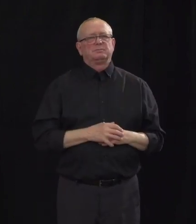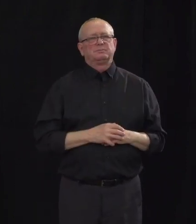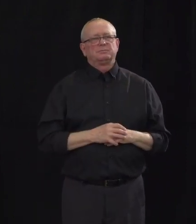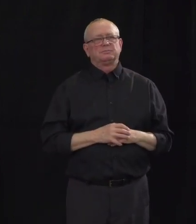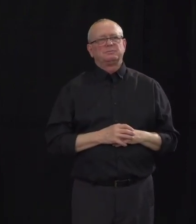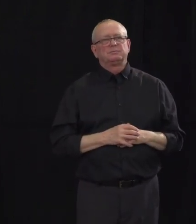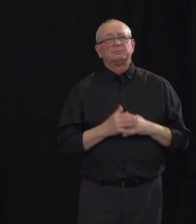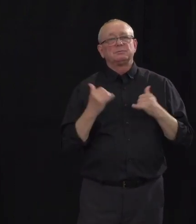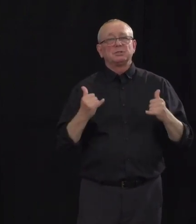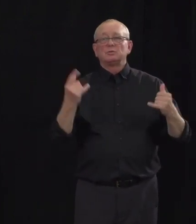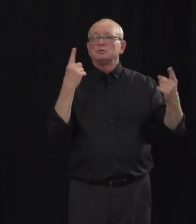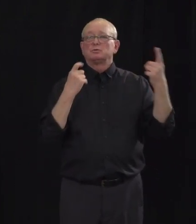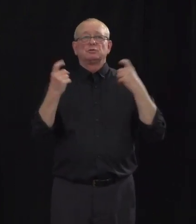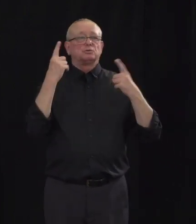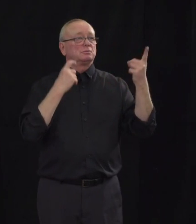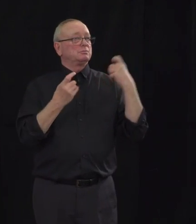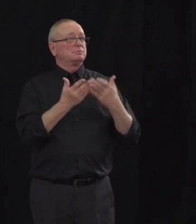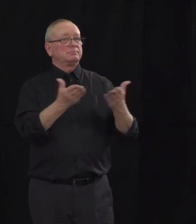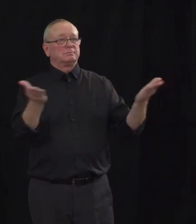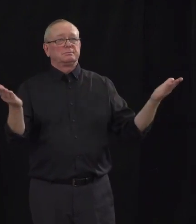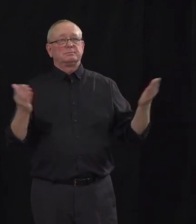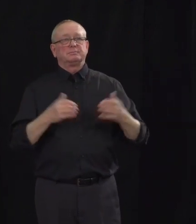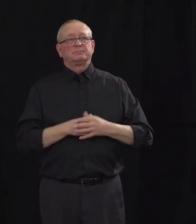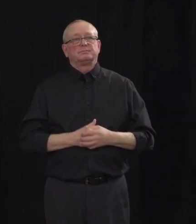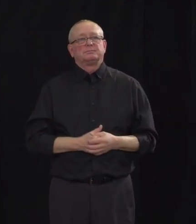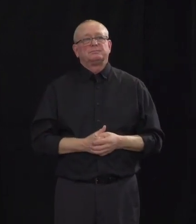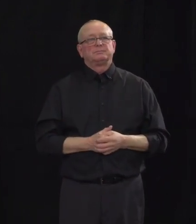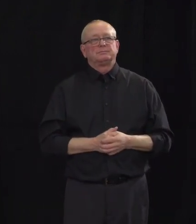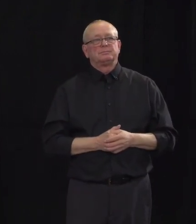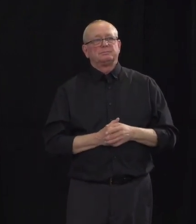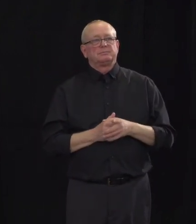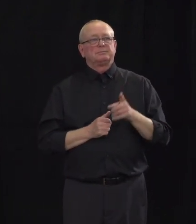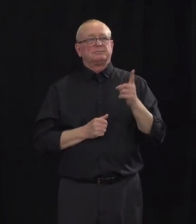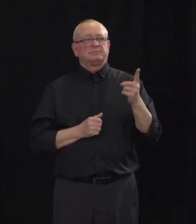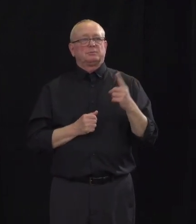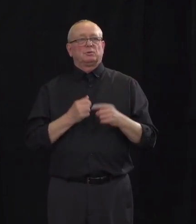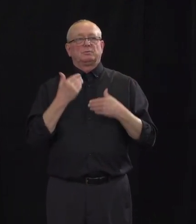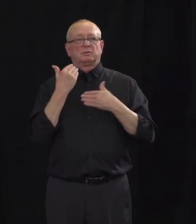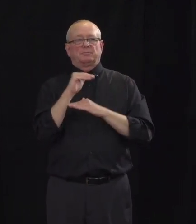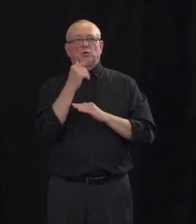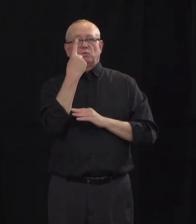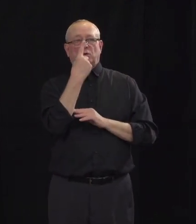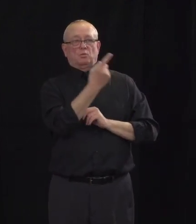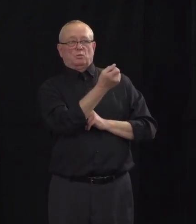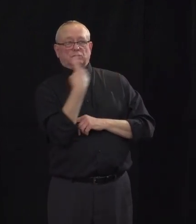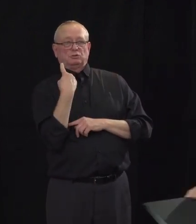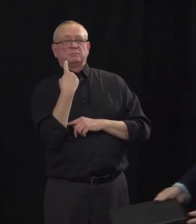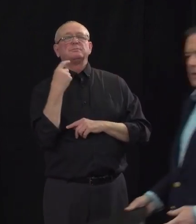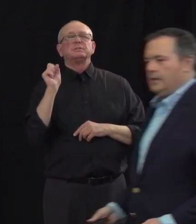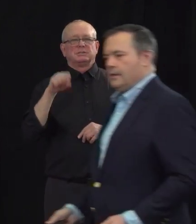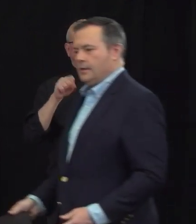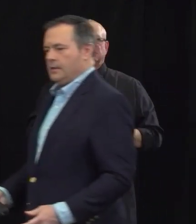Go ahead, Dean. So it's one question rule. Yes, please. A question for the Premier, please.